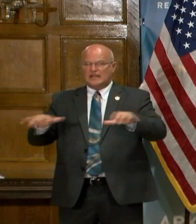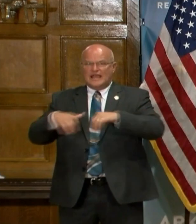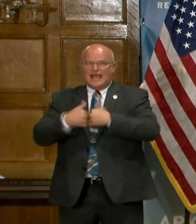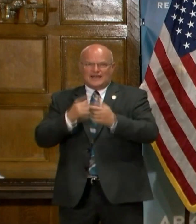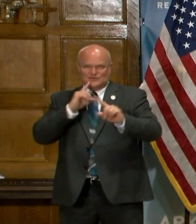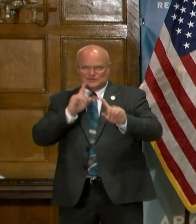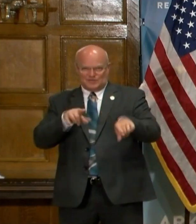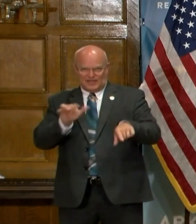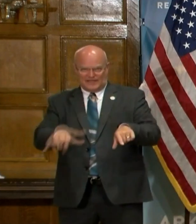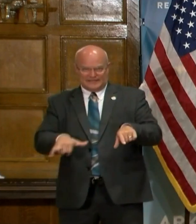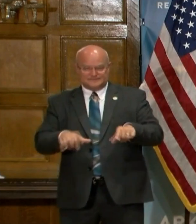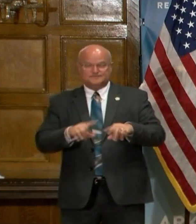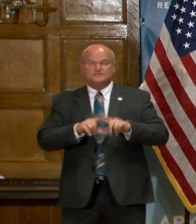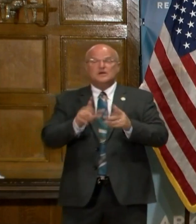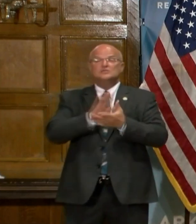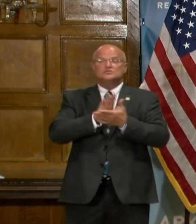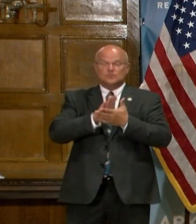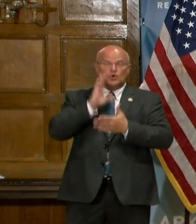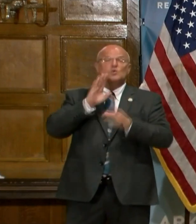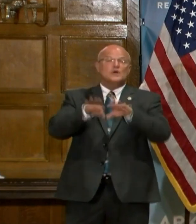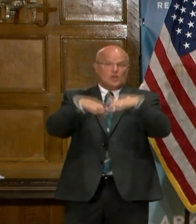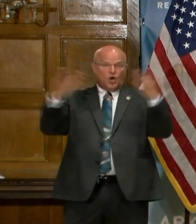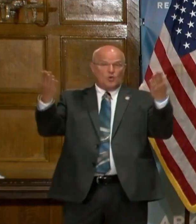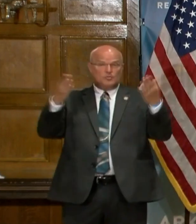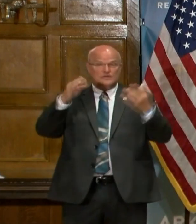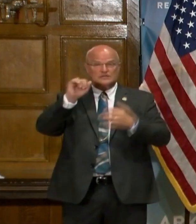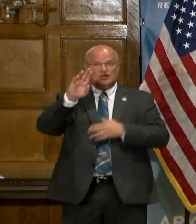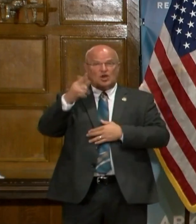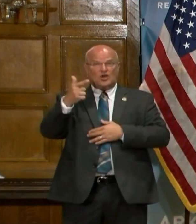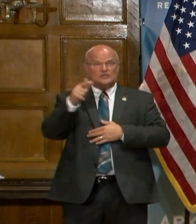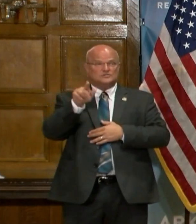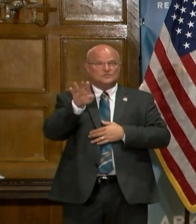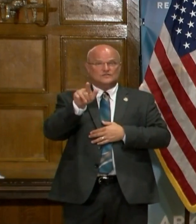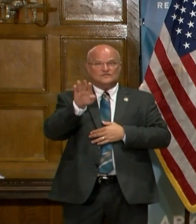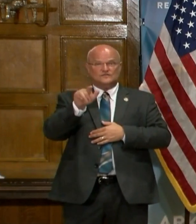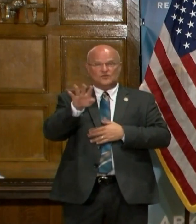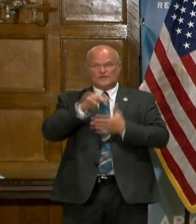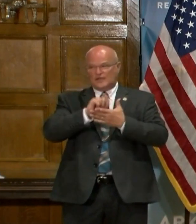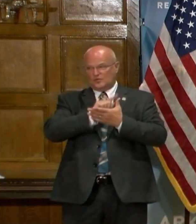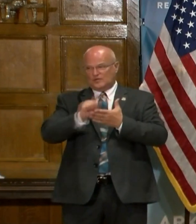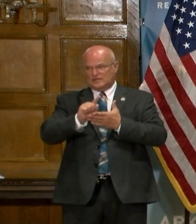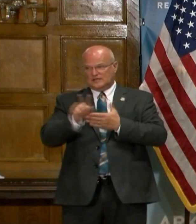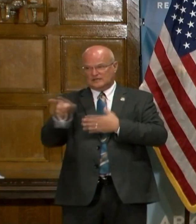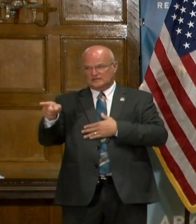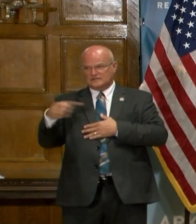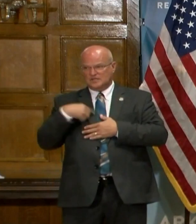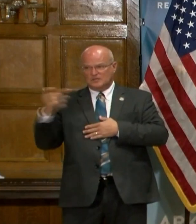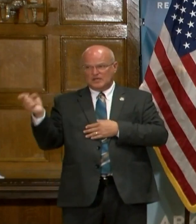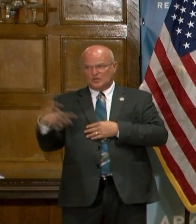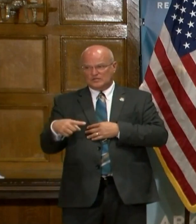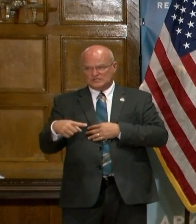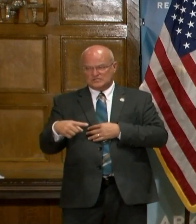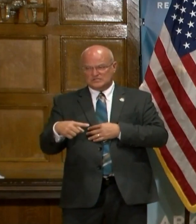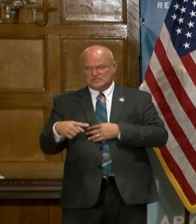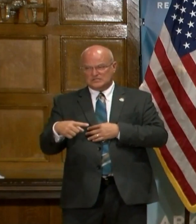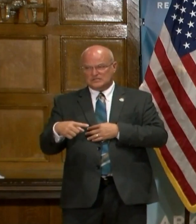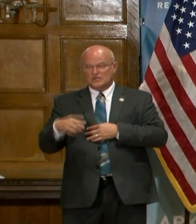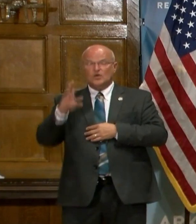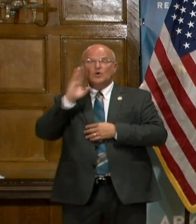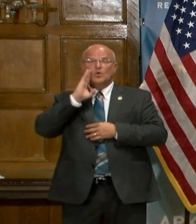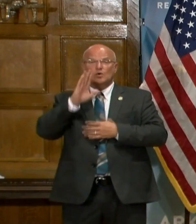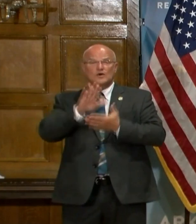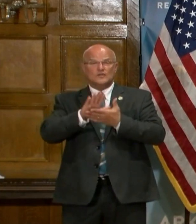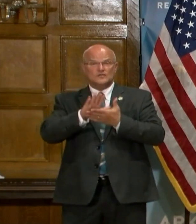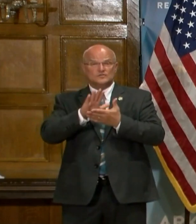how you respond to that. But school is opening on August 24th that week. So my question is,